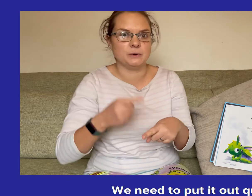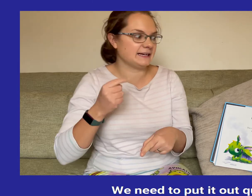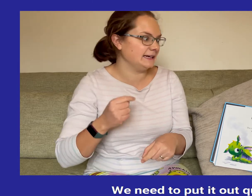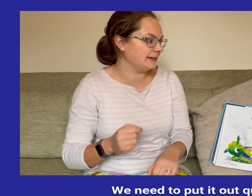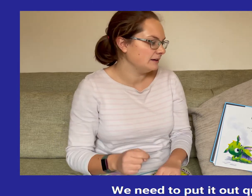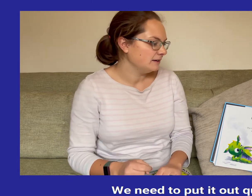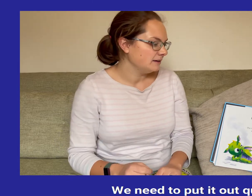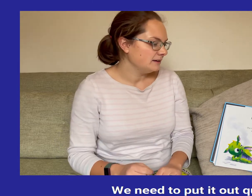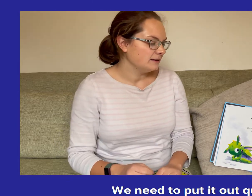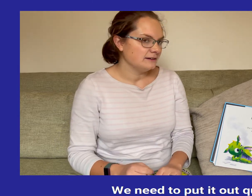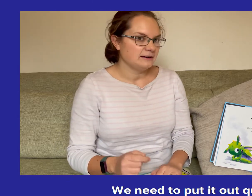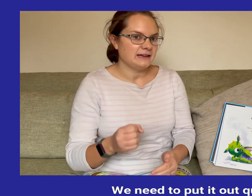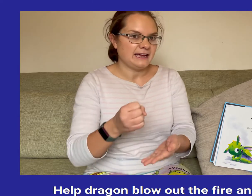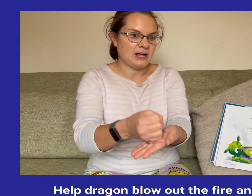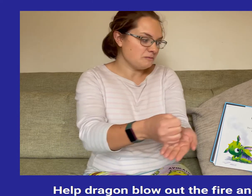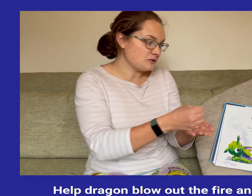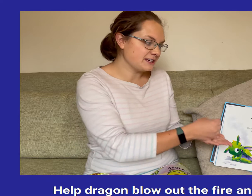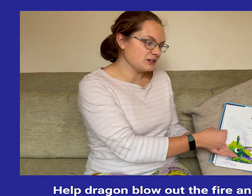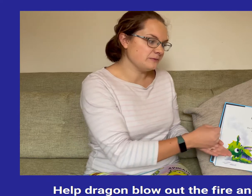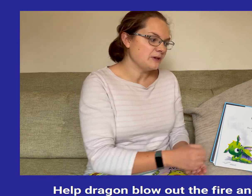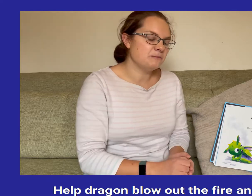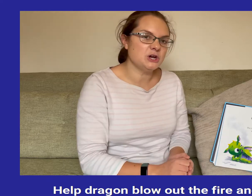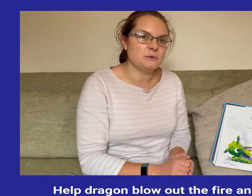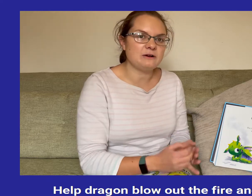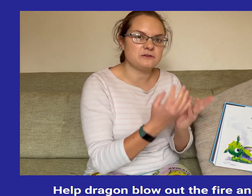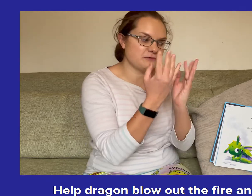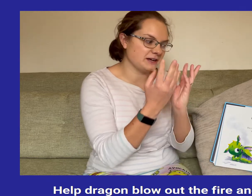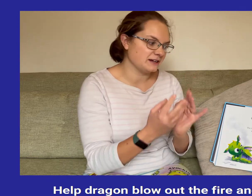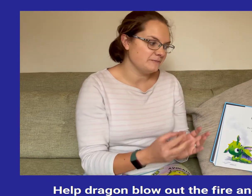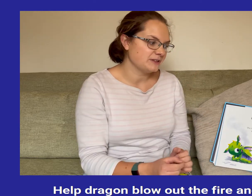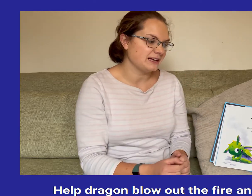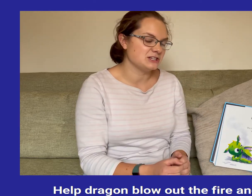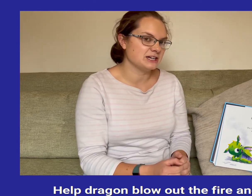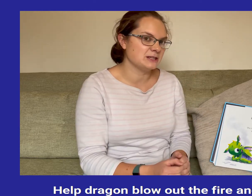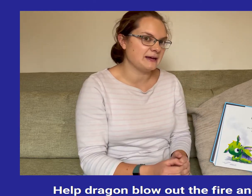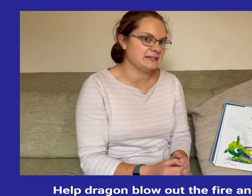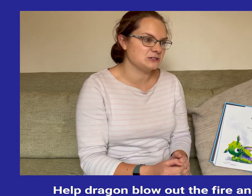quickly. Help dragon blow out the fire and turn the page.